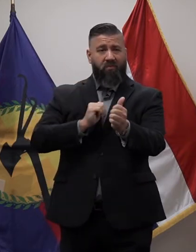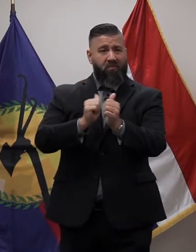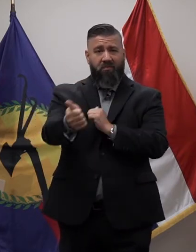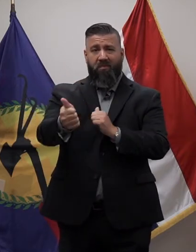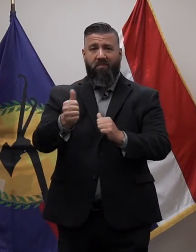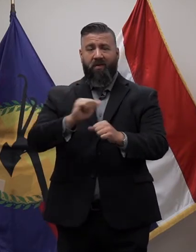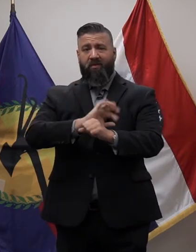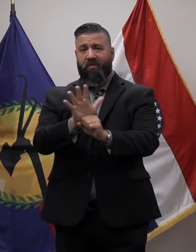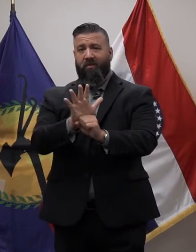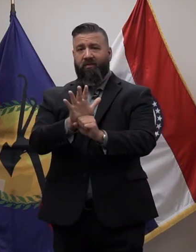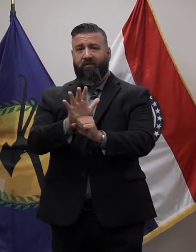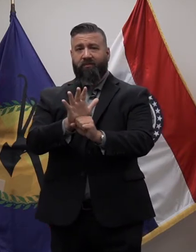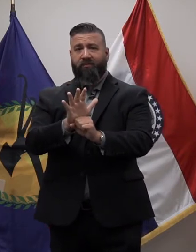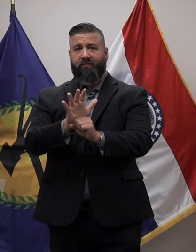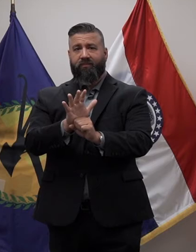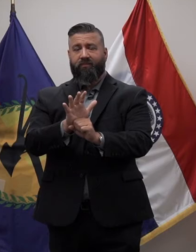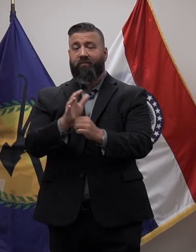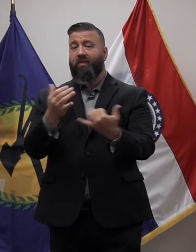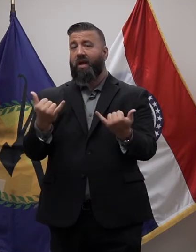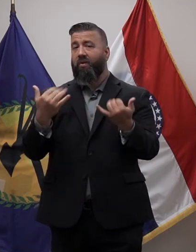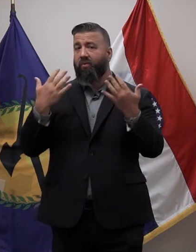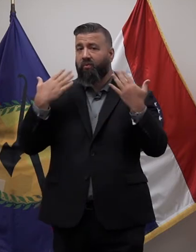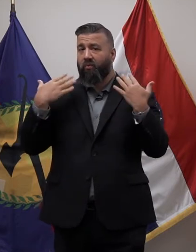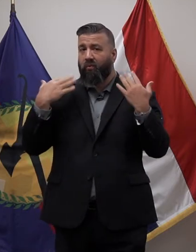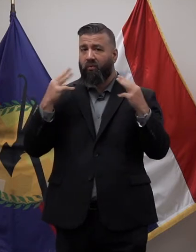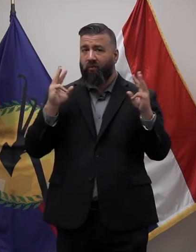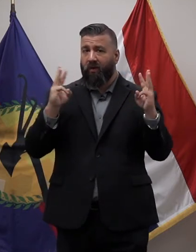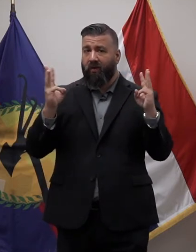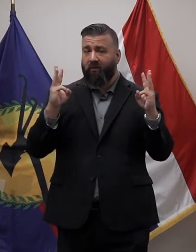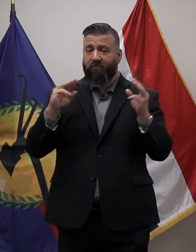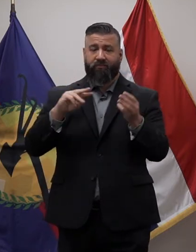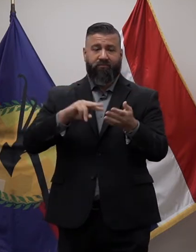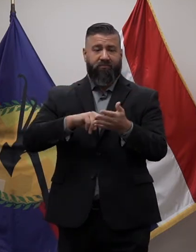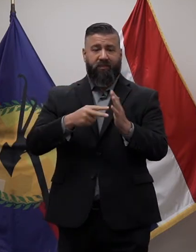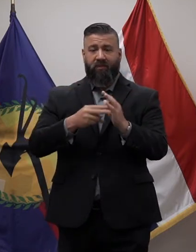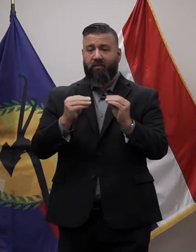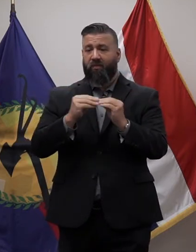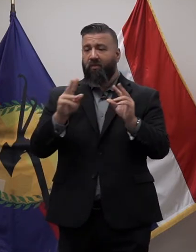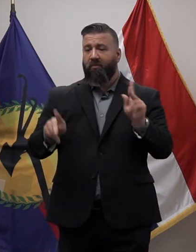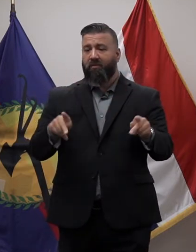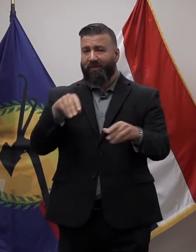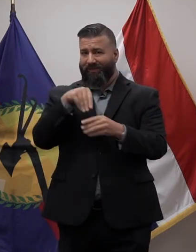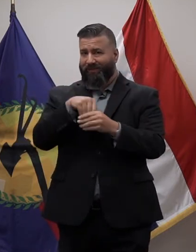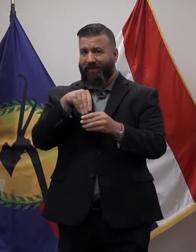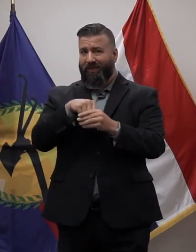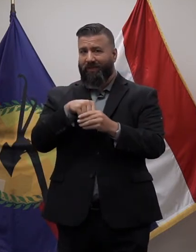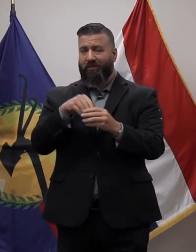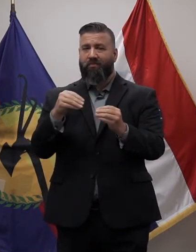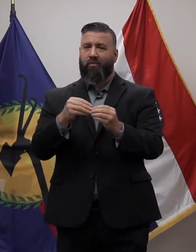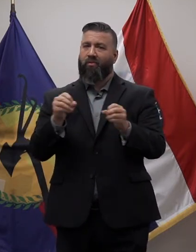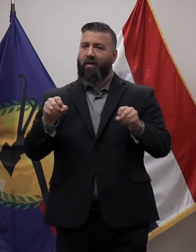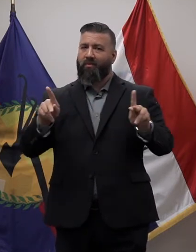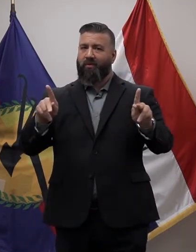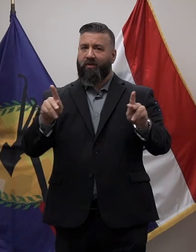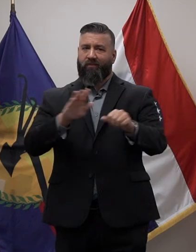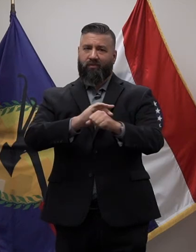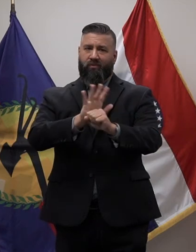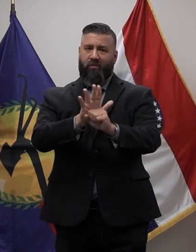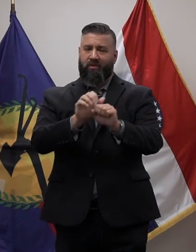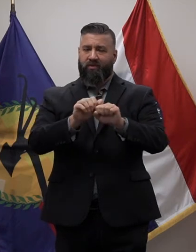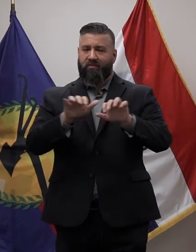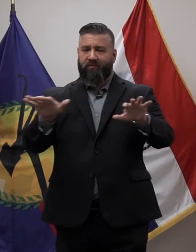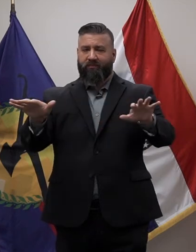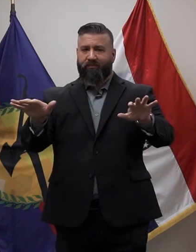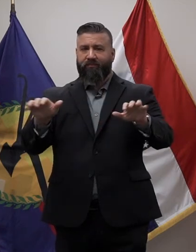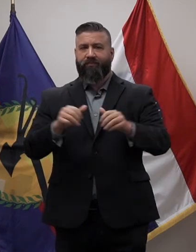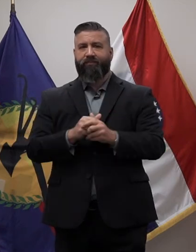remain vigilant. With cooler weather, that means more people indoors, more opportunity for spread. And we don't know what form